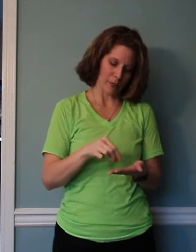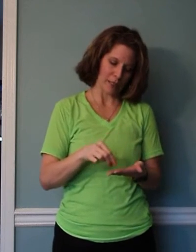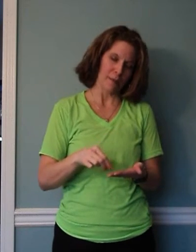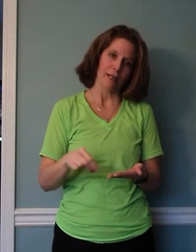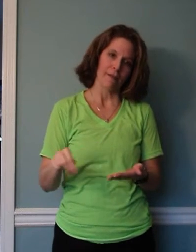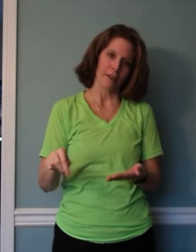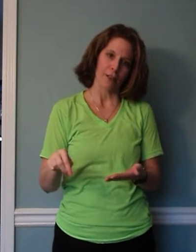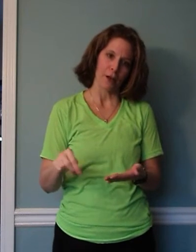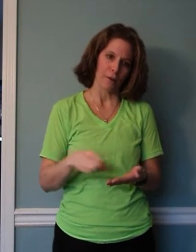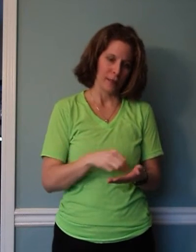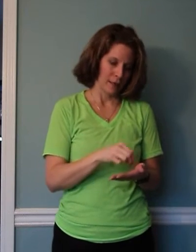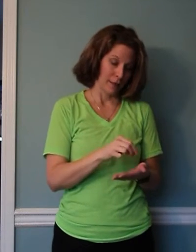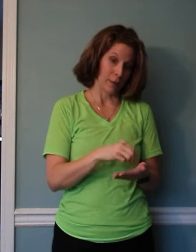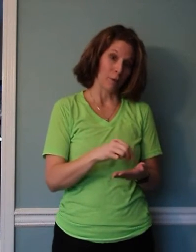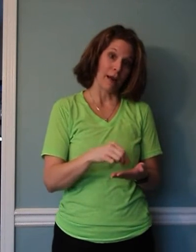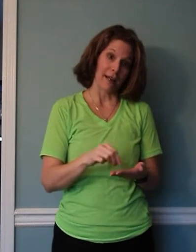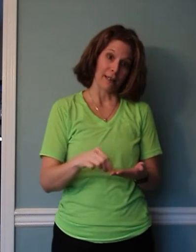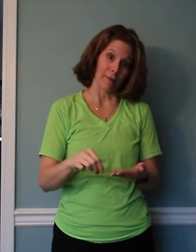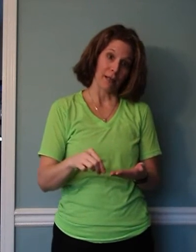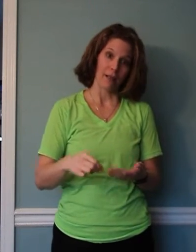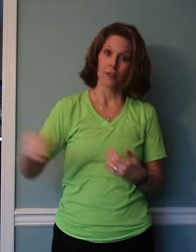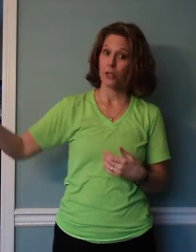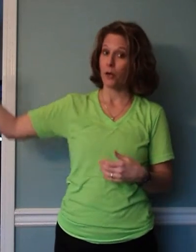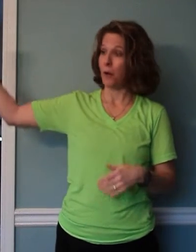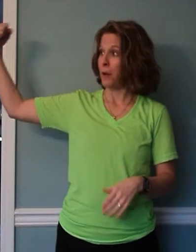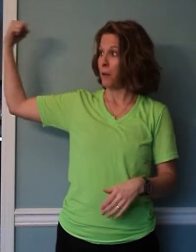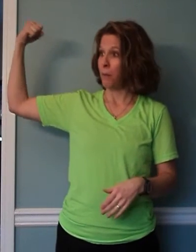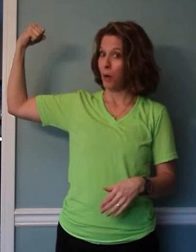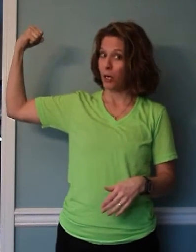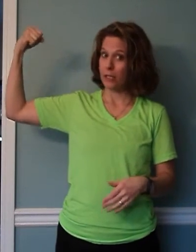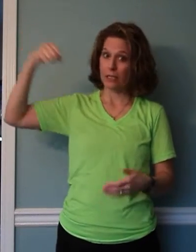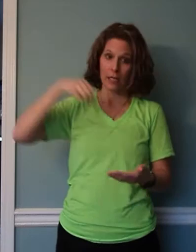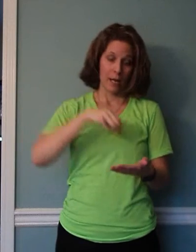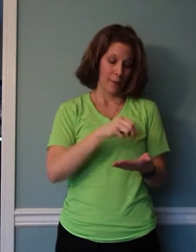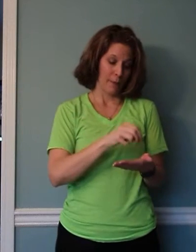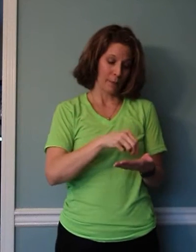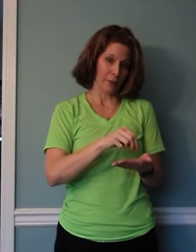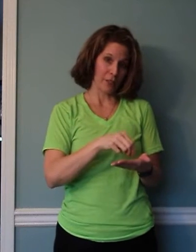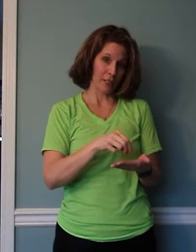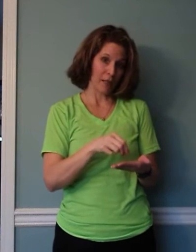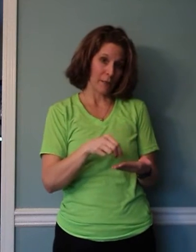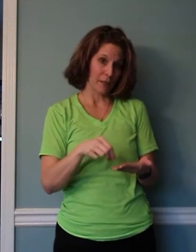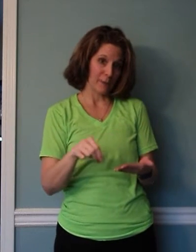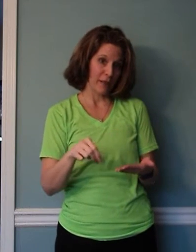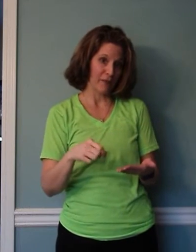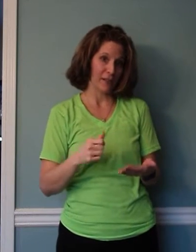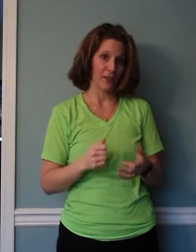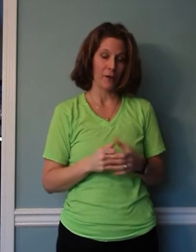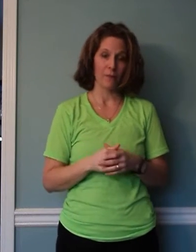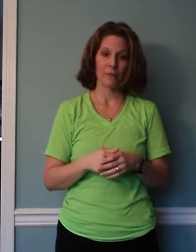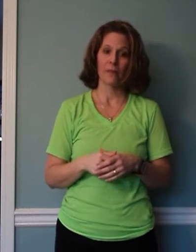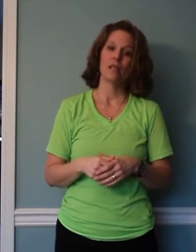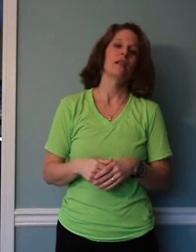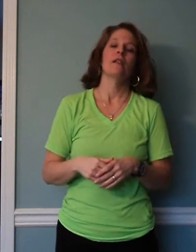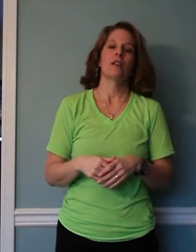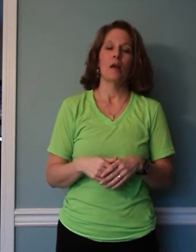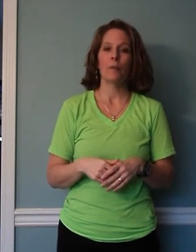Communist Manifesto, like we're writing something. So Marx publishes the Communist Manifesto. The Compromise